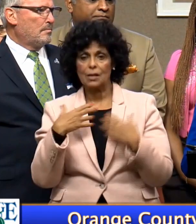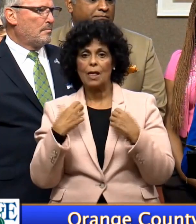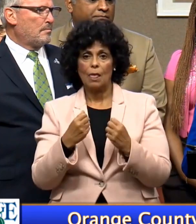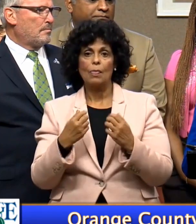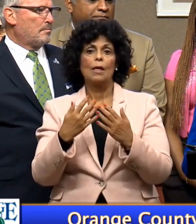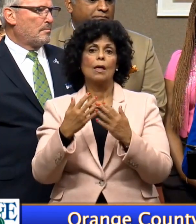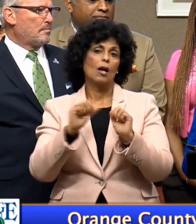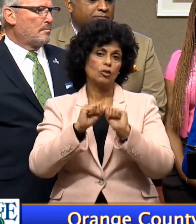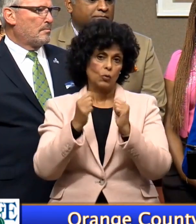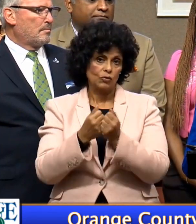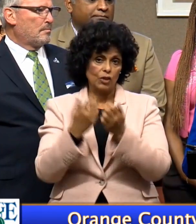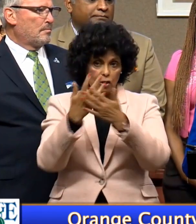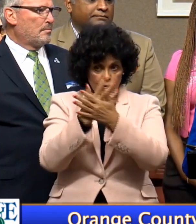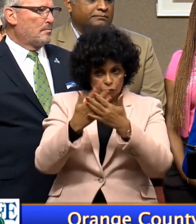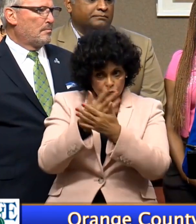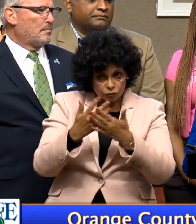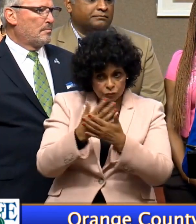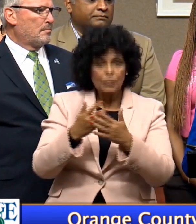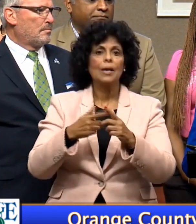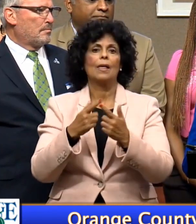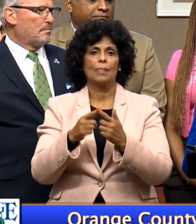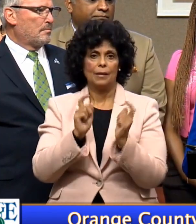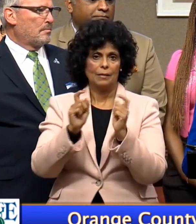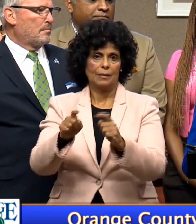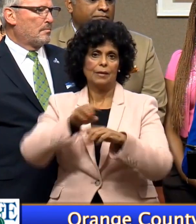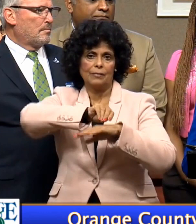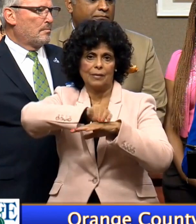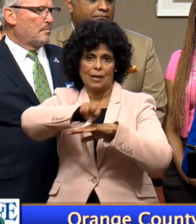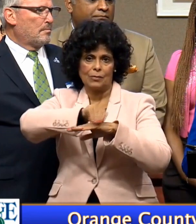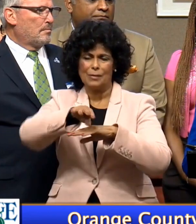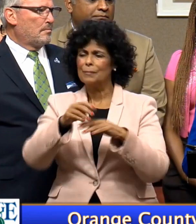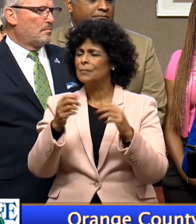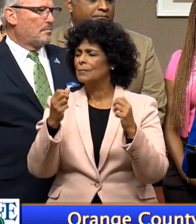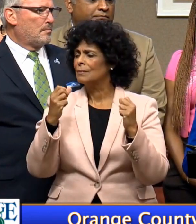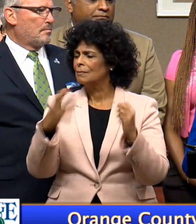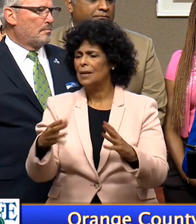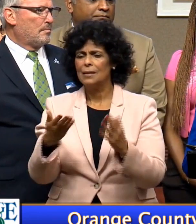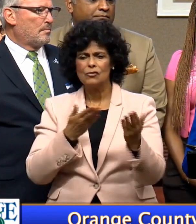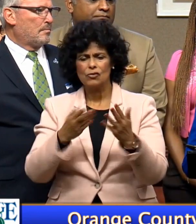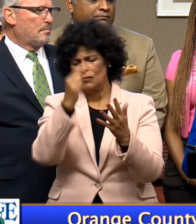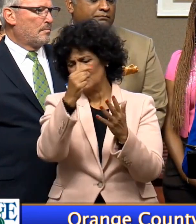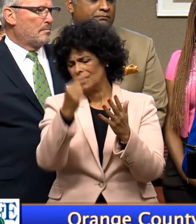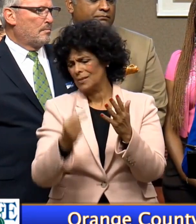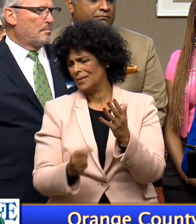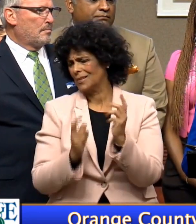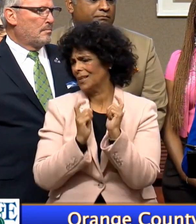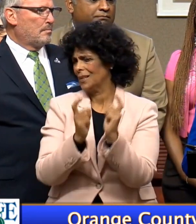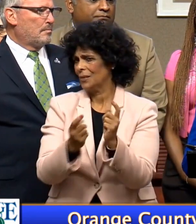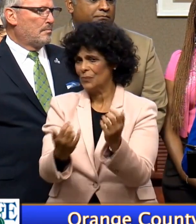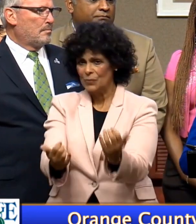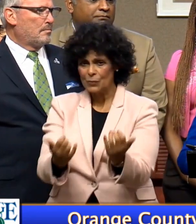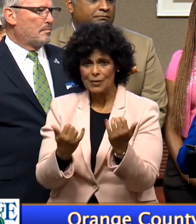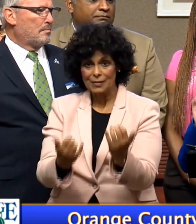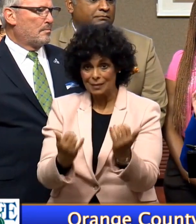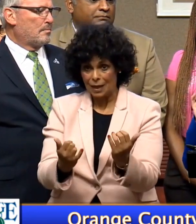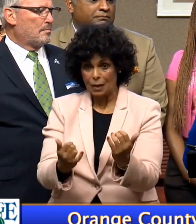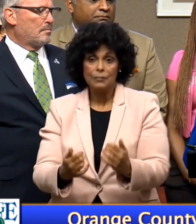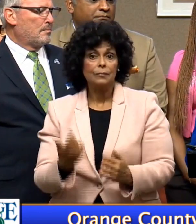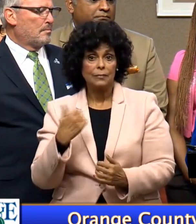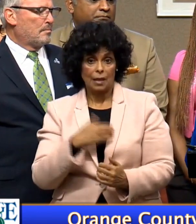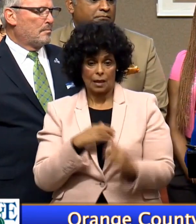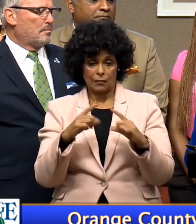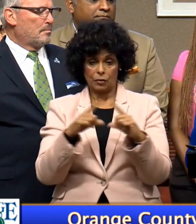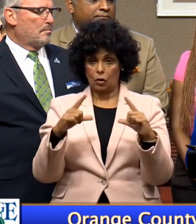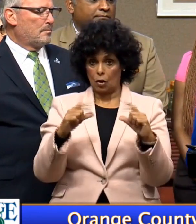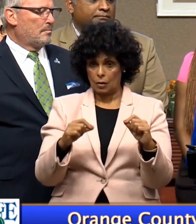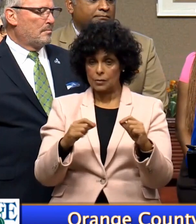and we can provide that counseling to them. So we have a lot of services that we can provide right now, and I have these cards with